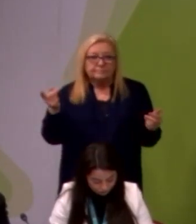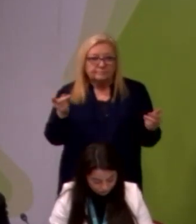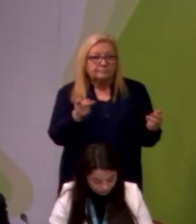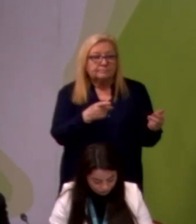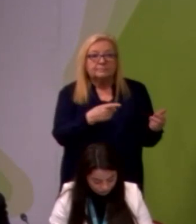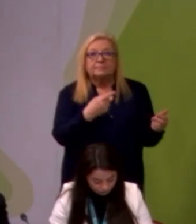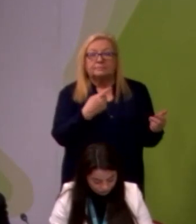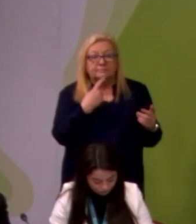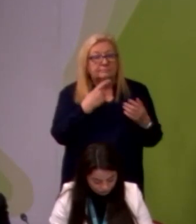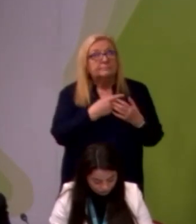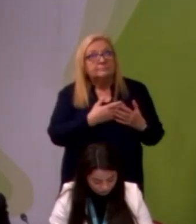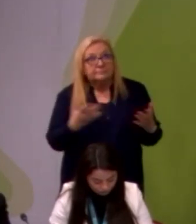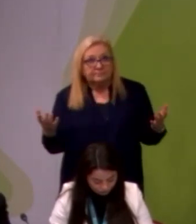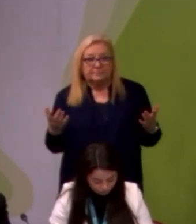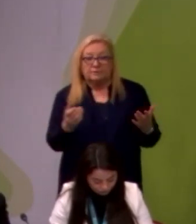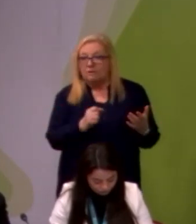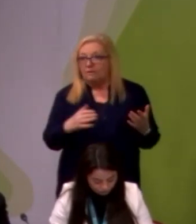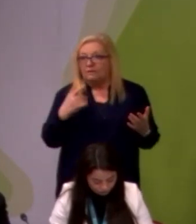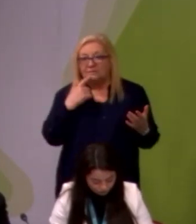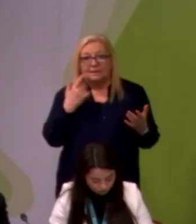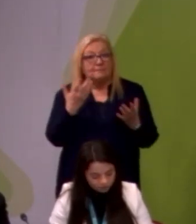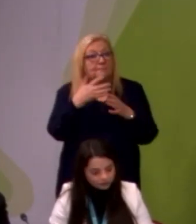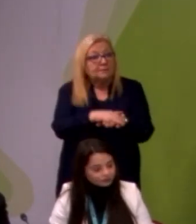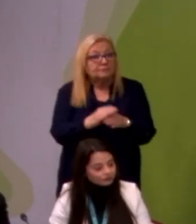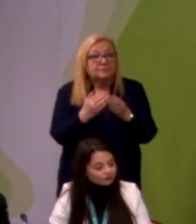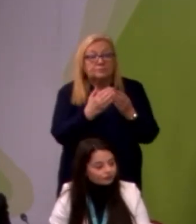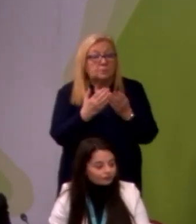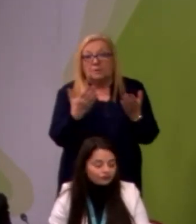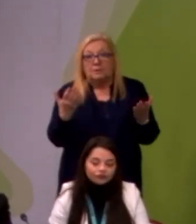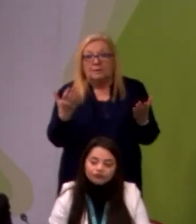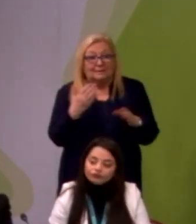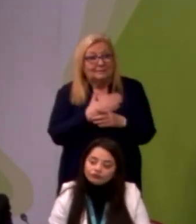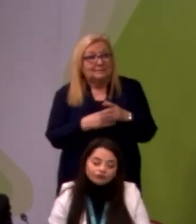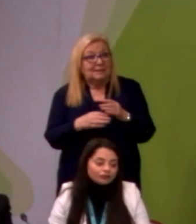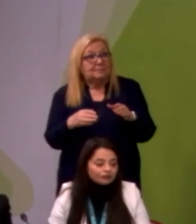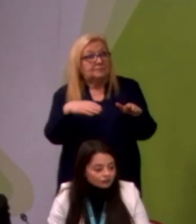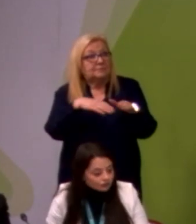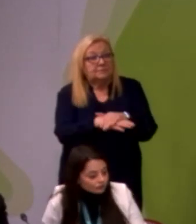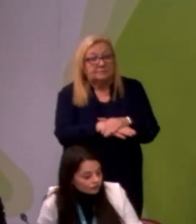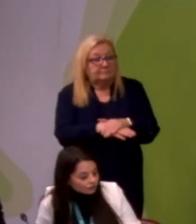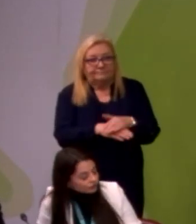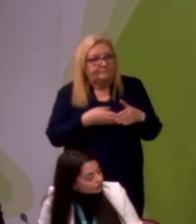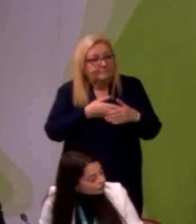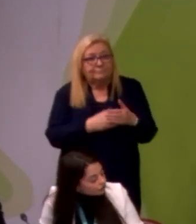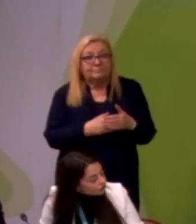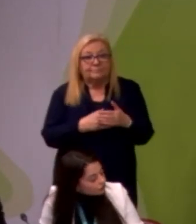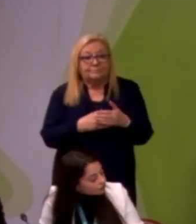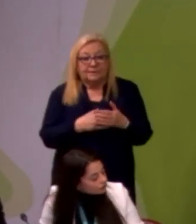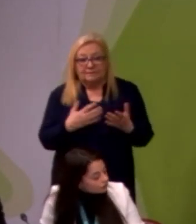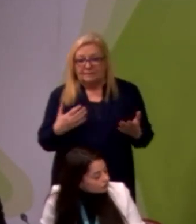the lack of provision in mainstream schools to cater for children with disabilities. We heard from Nikki